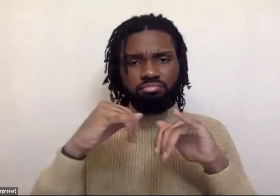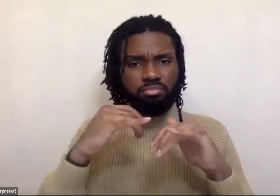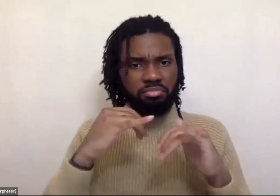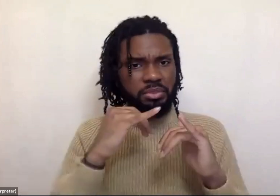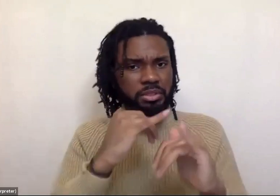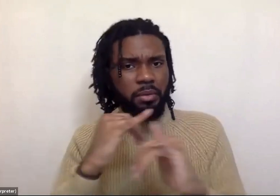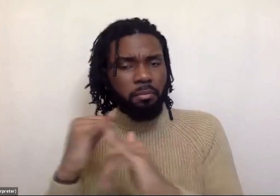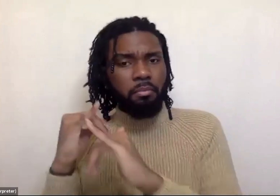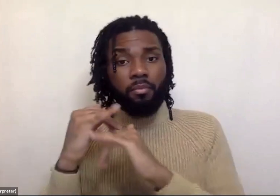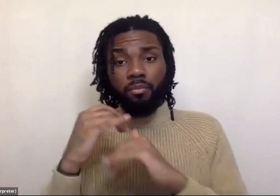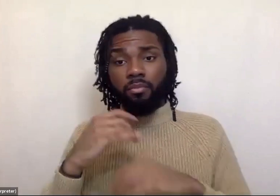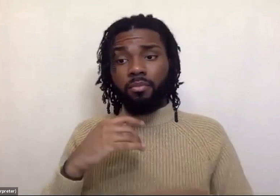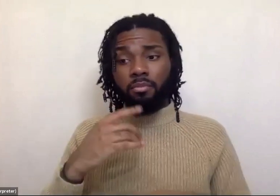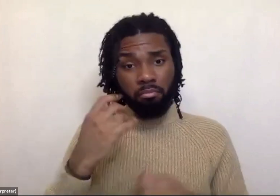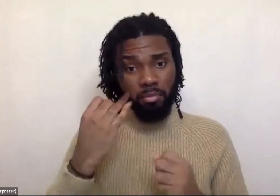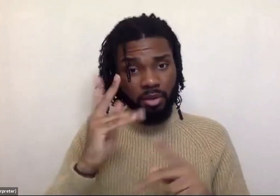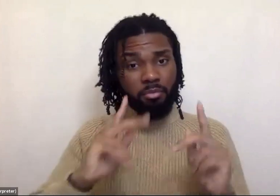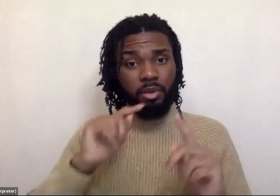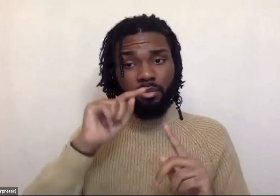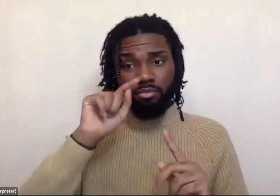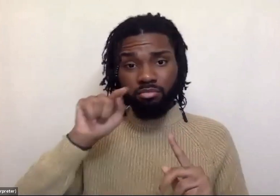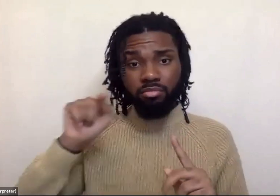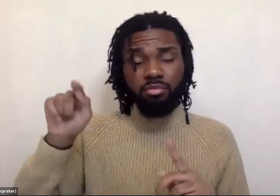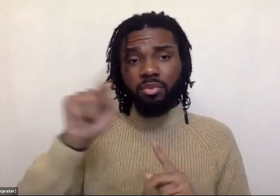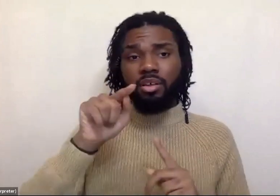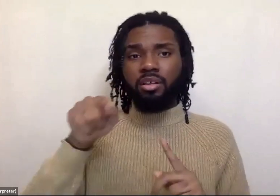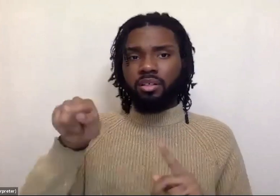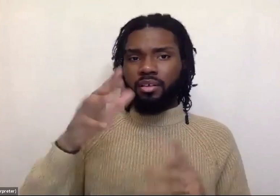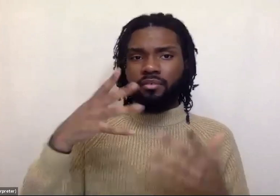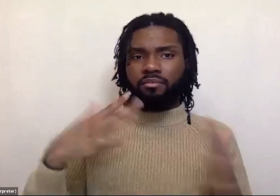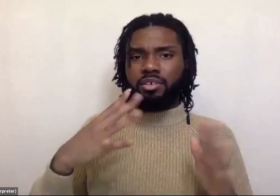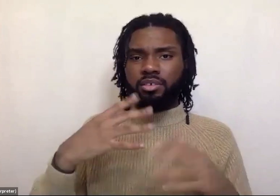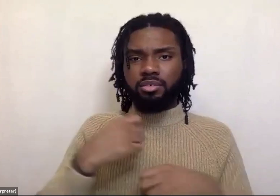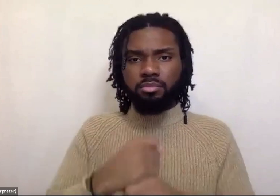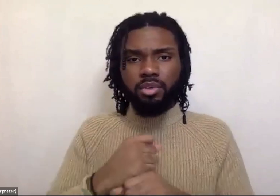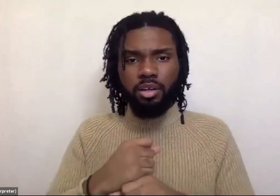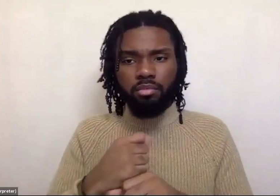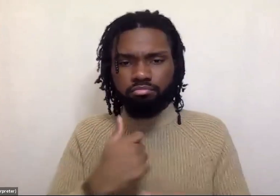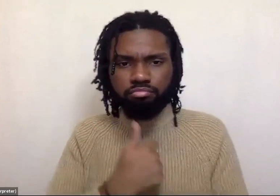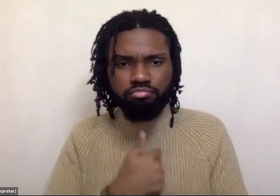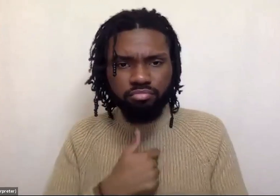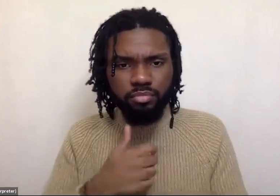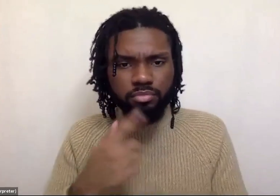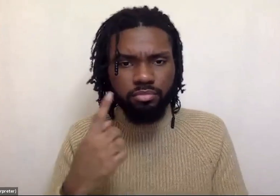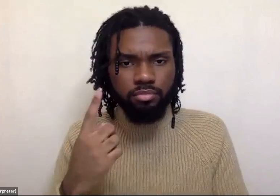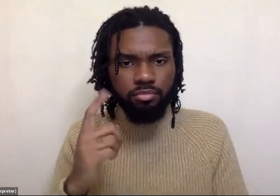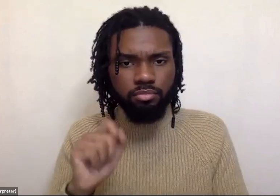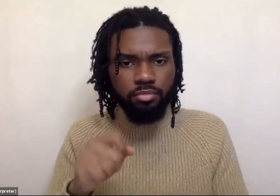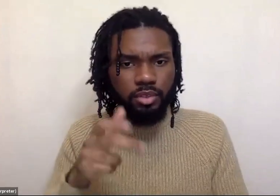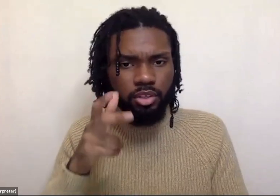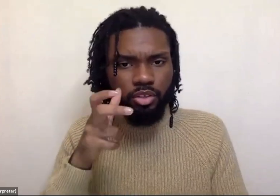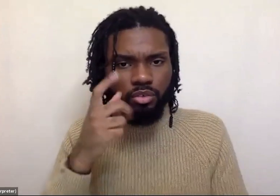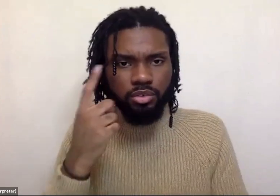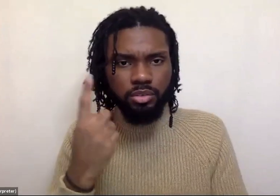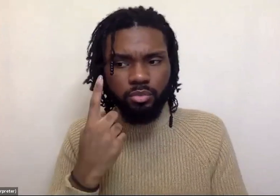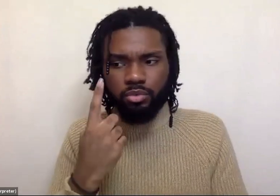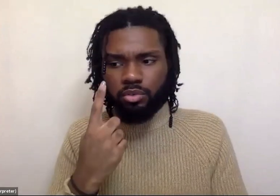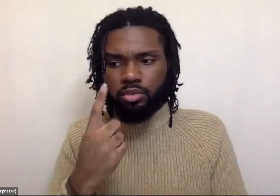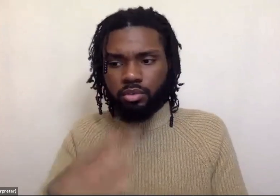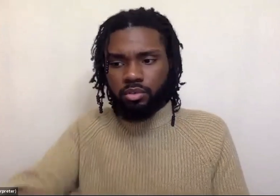you, that they were the ones who made and, oh, I'm hearing, am I in an echo? I'm so sorry.